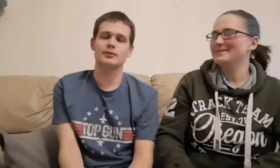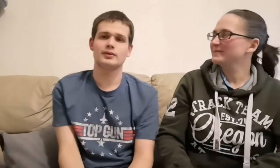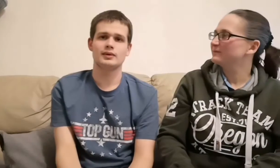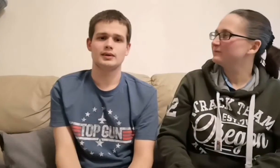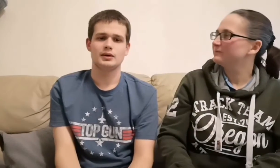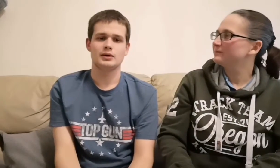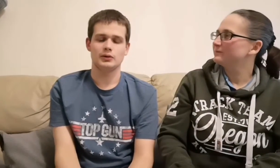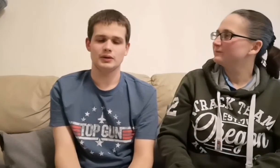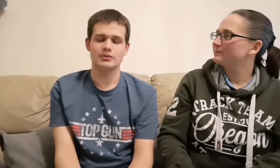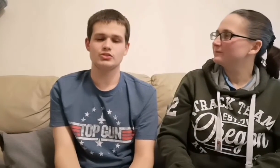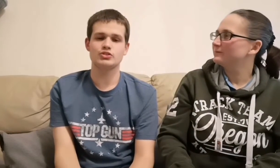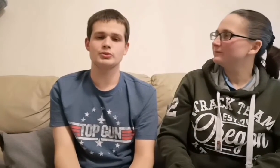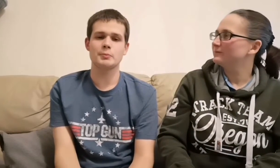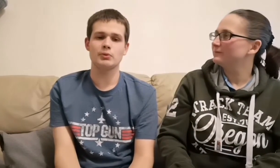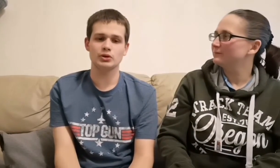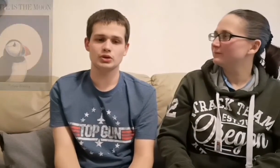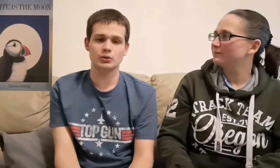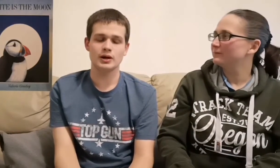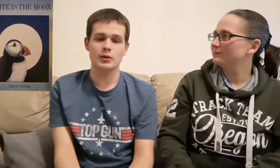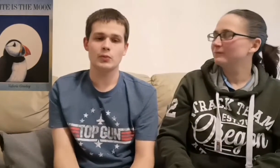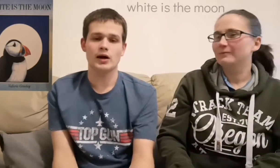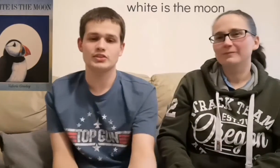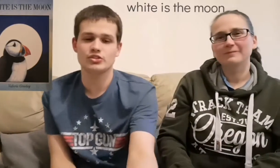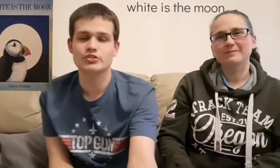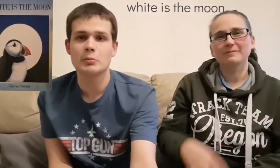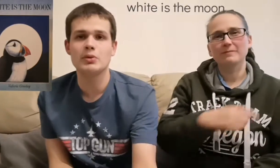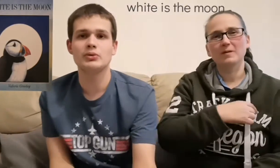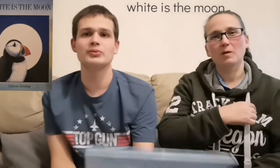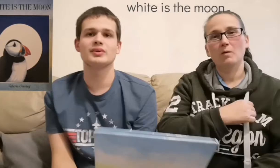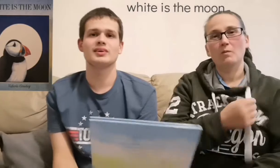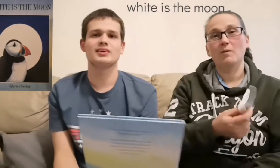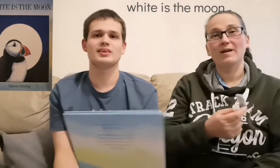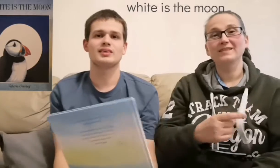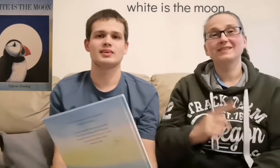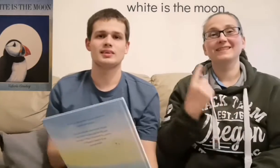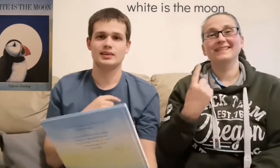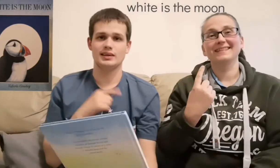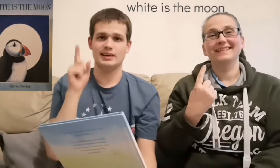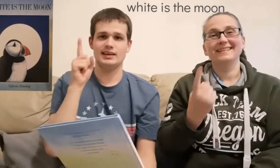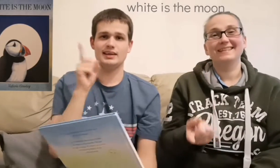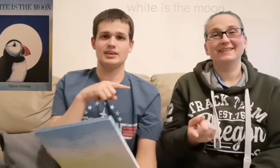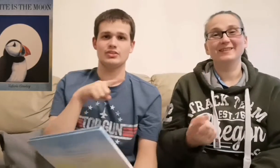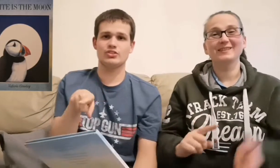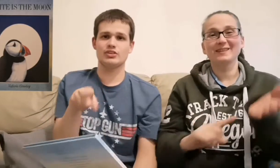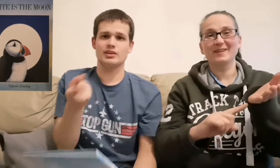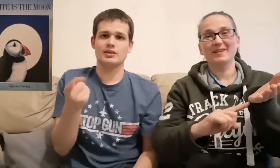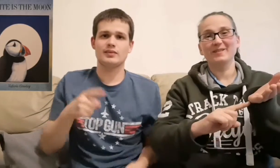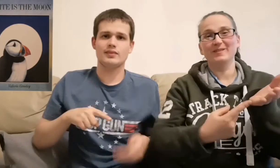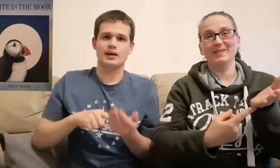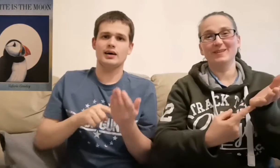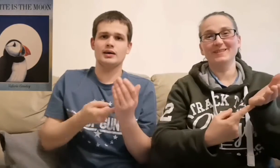Hello. We're going to do the book called White is the Moon. White is the